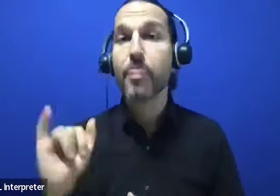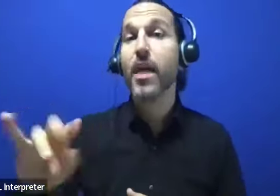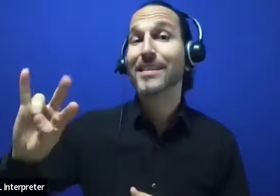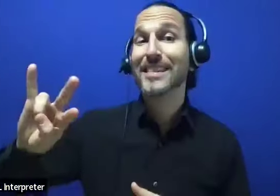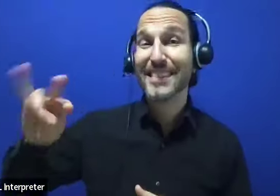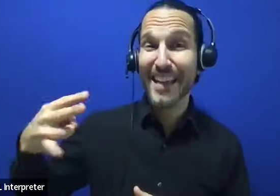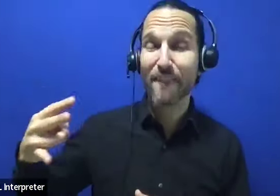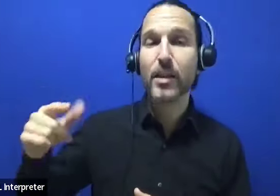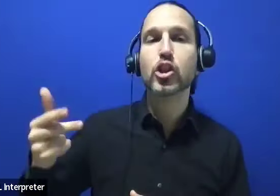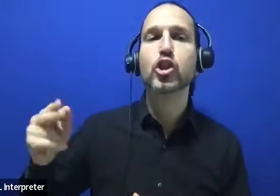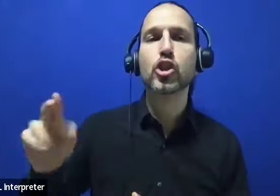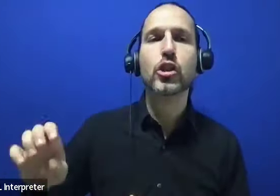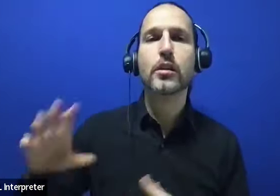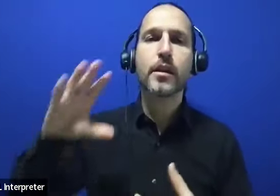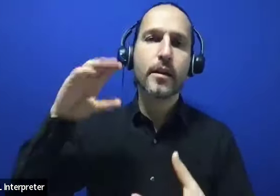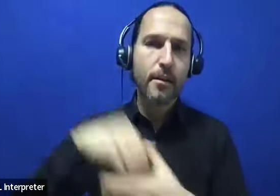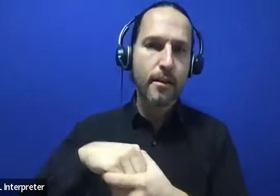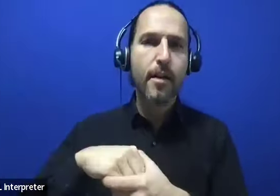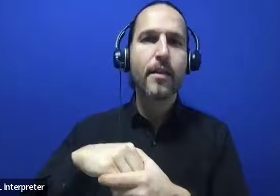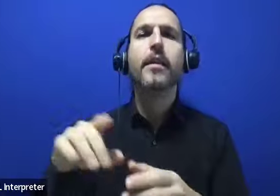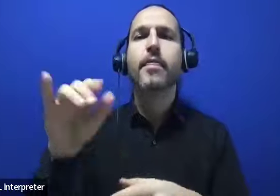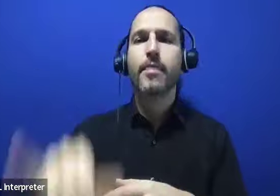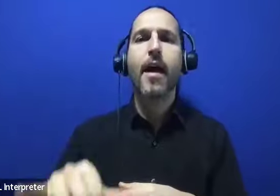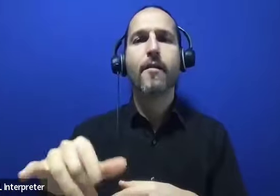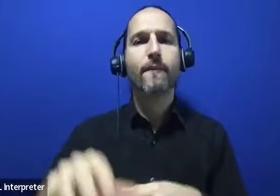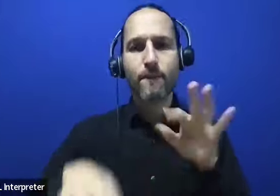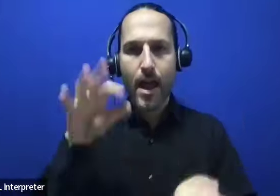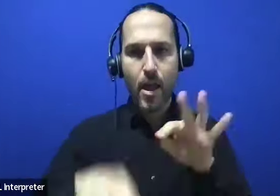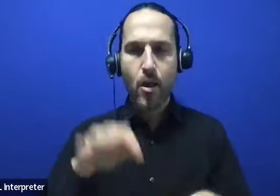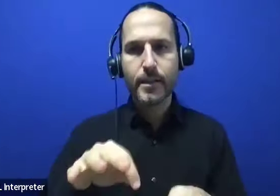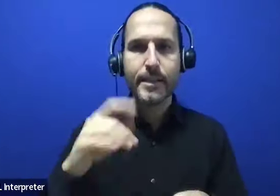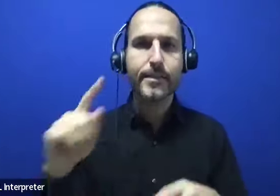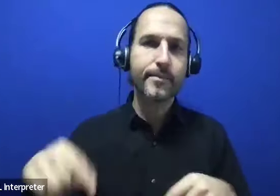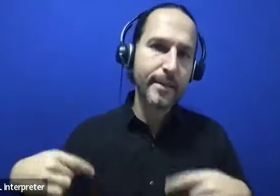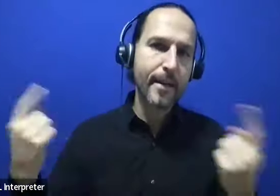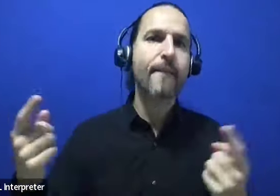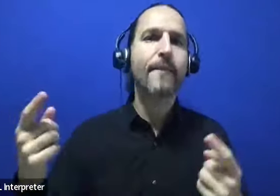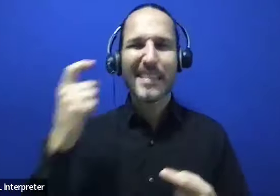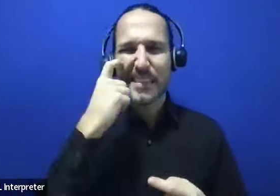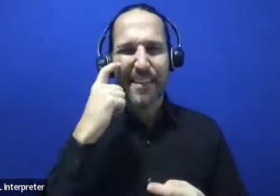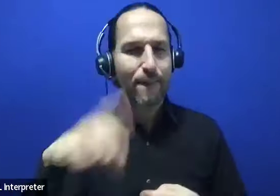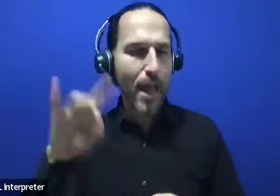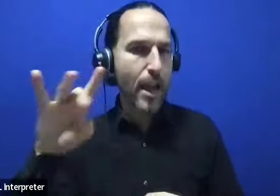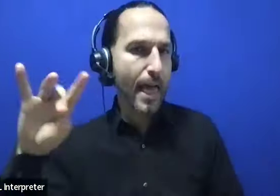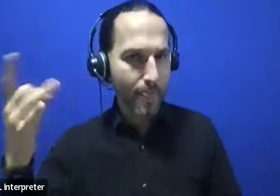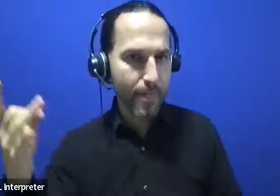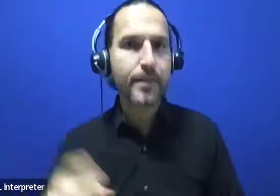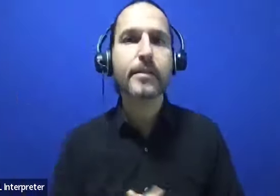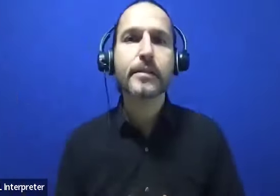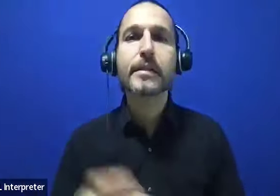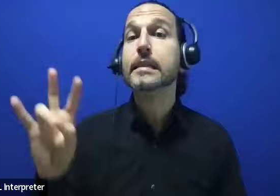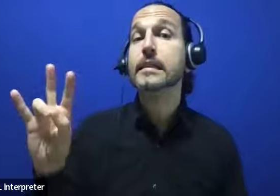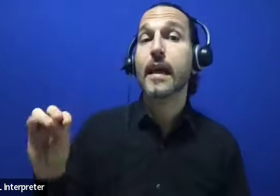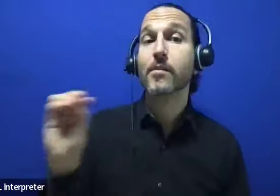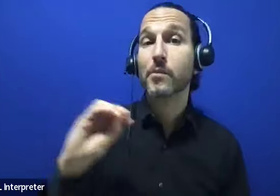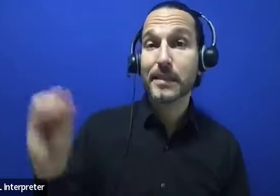gene within the family of chromodomain genes to have been found. They've since found the eighth one. About 70% of